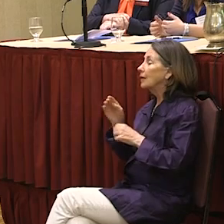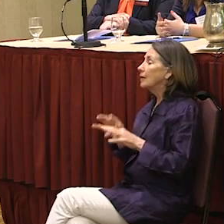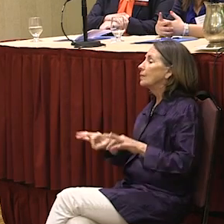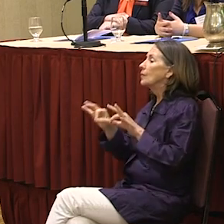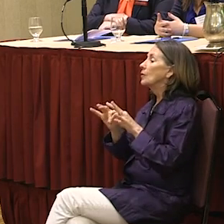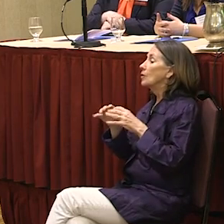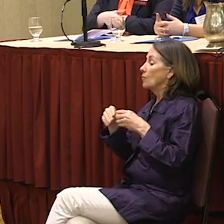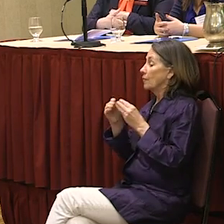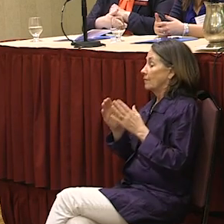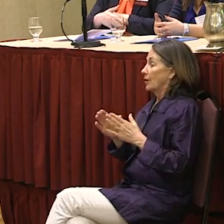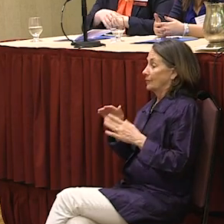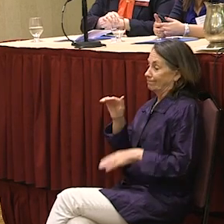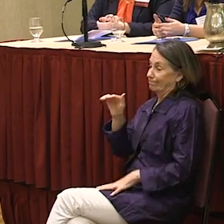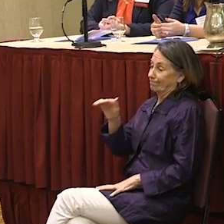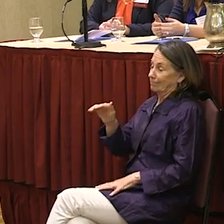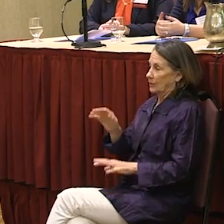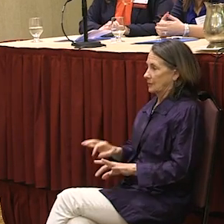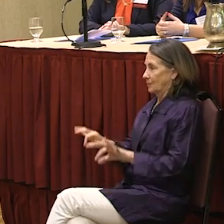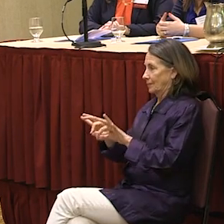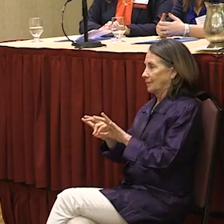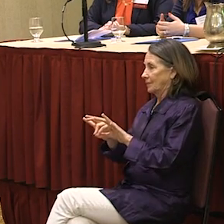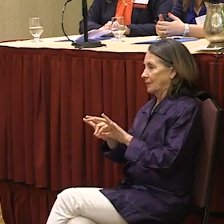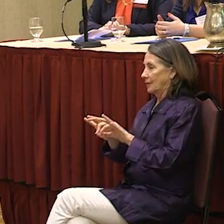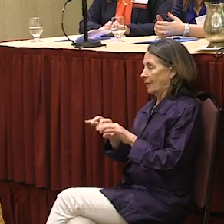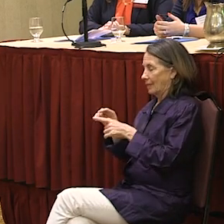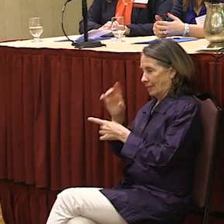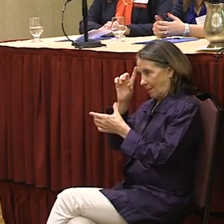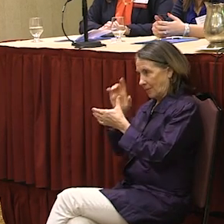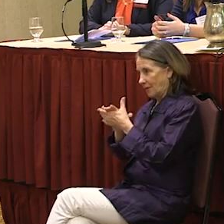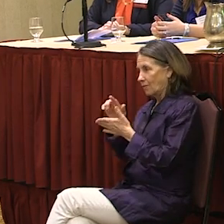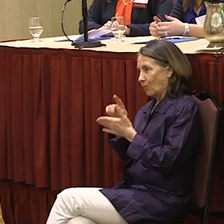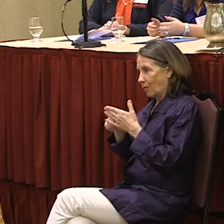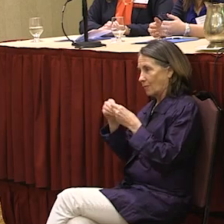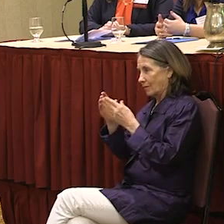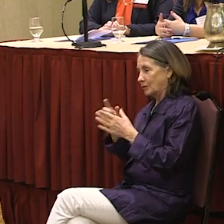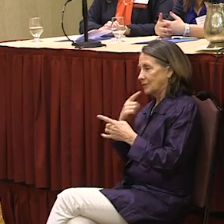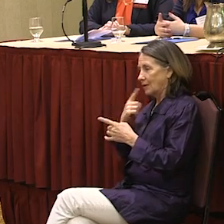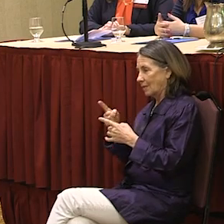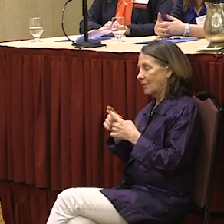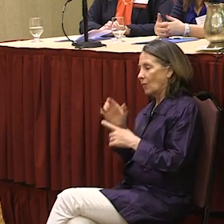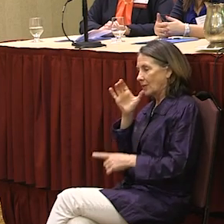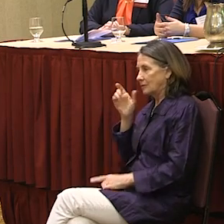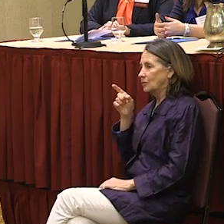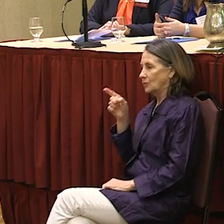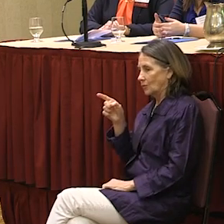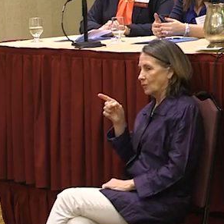that provider cueing is key. They believe what their providers are telling them. They will listen to you.